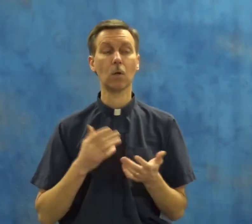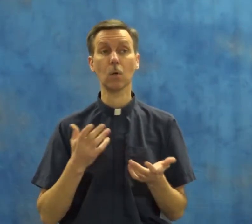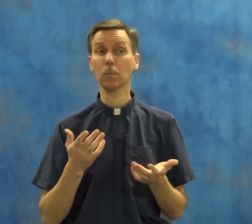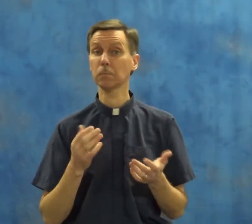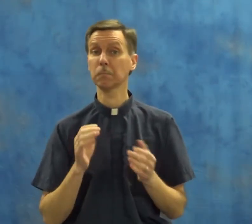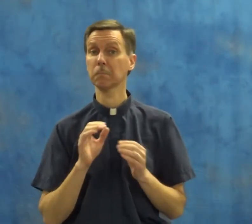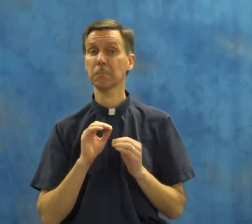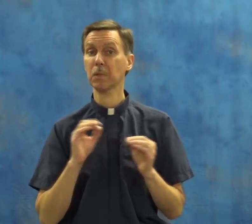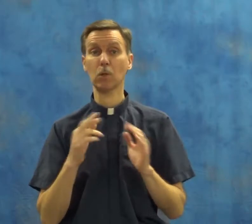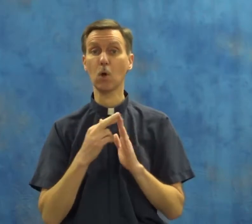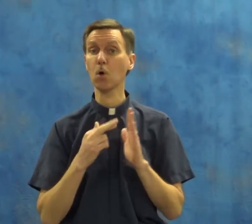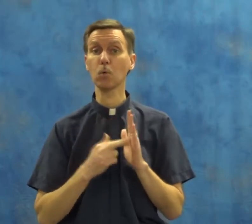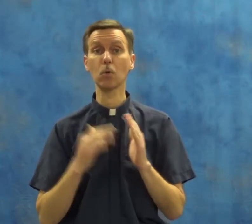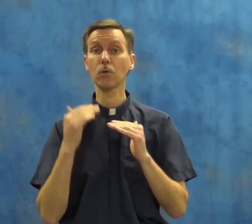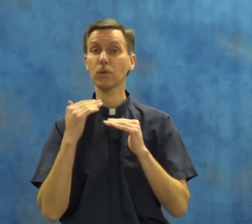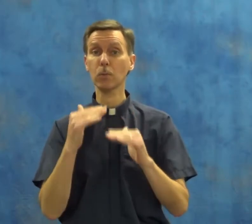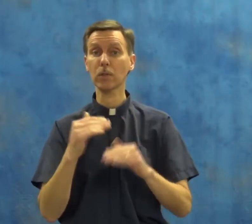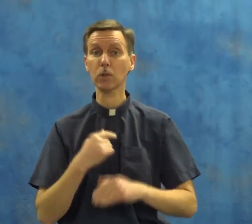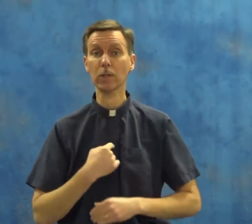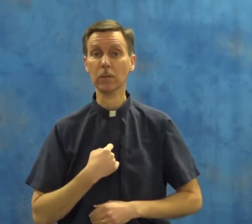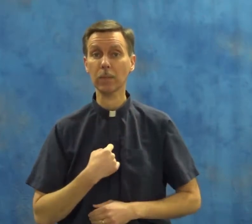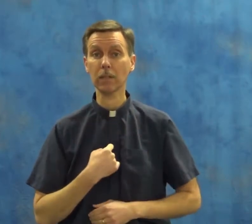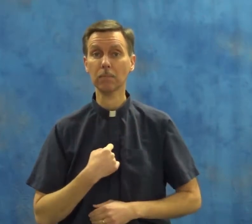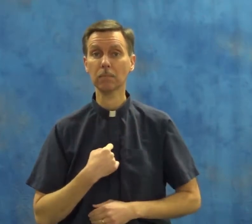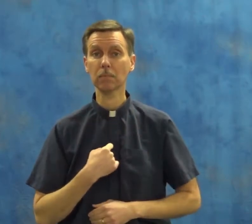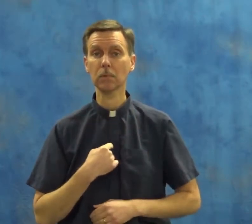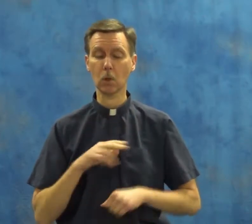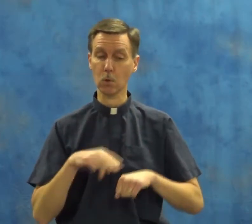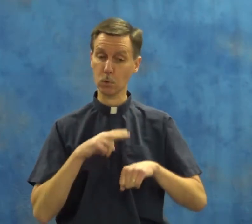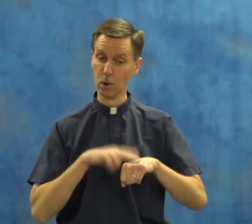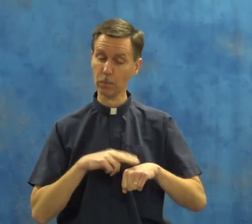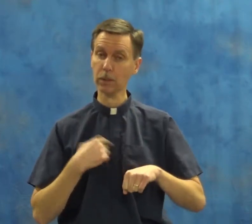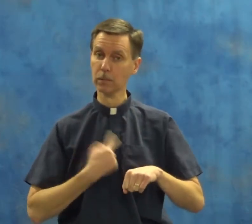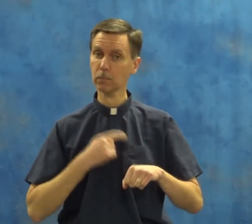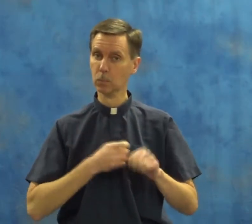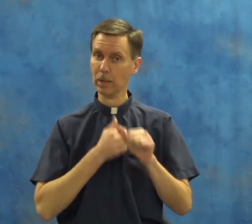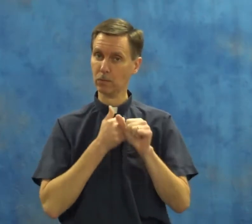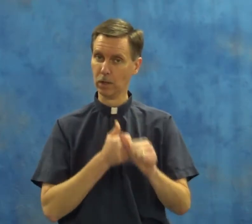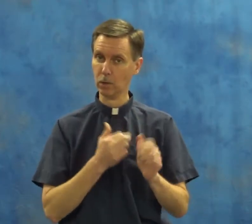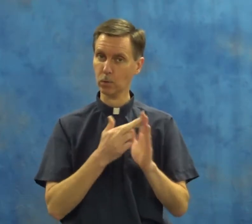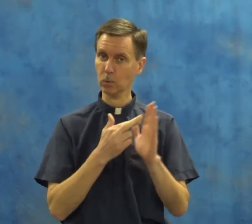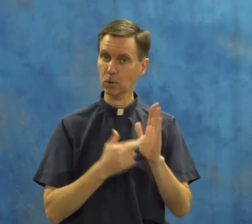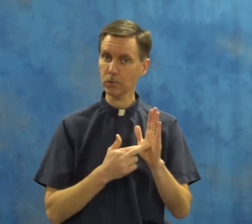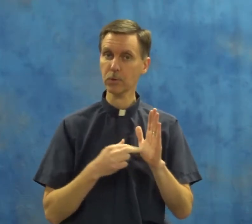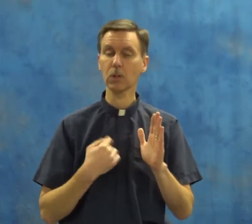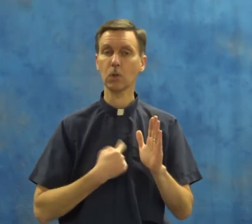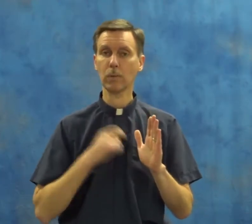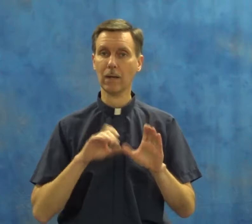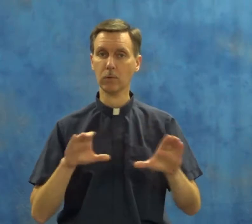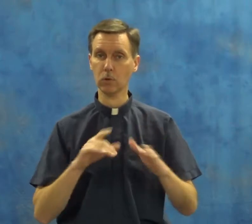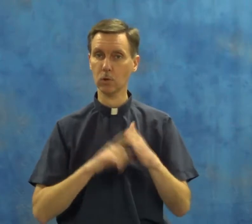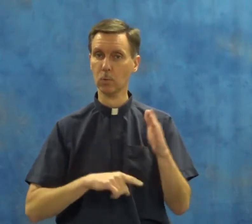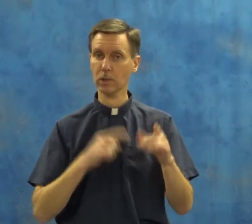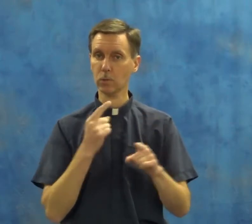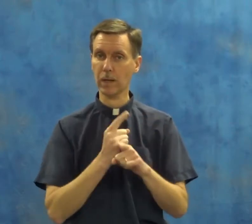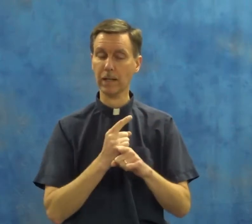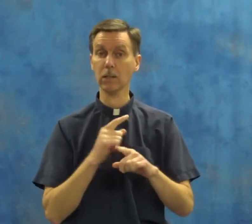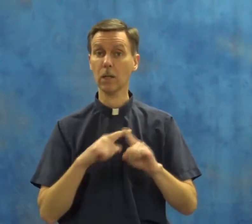So there are no rules to restrict me. Normally we have to follow the rules, we have to do what's right,